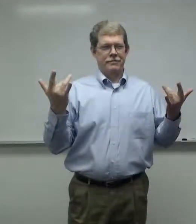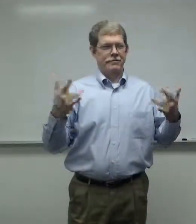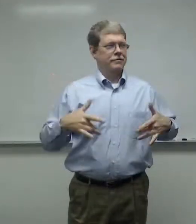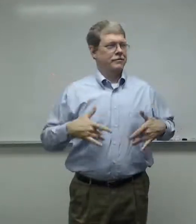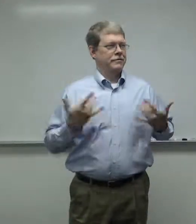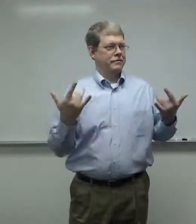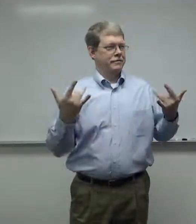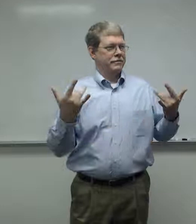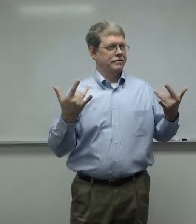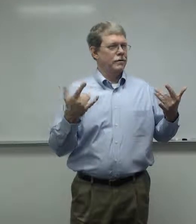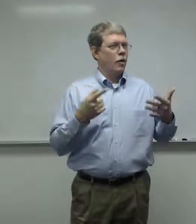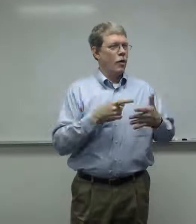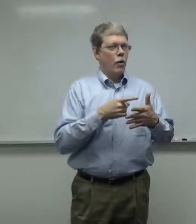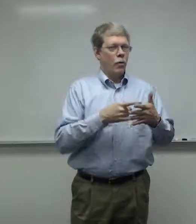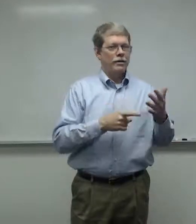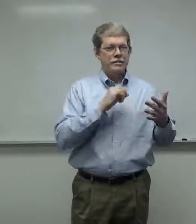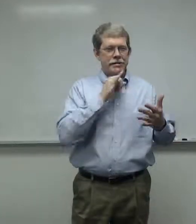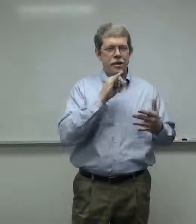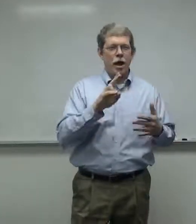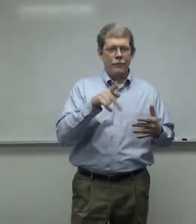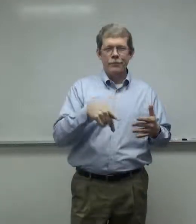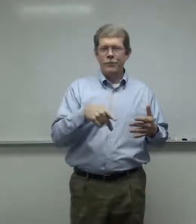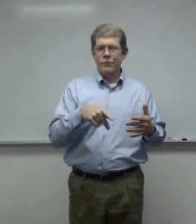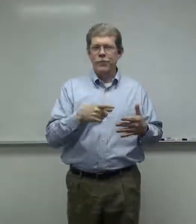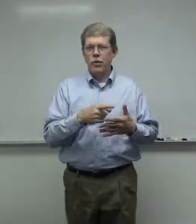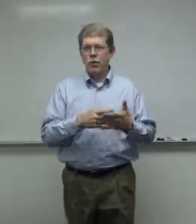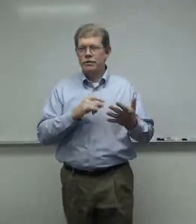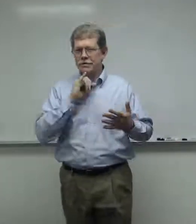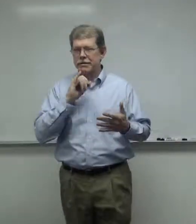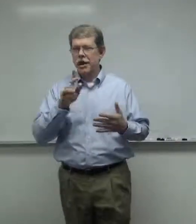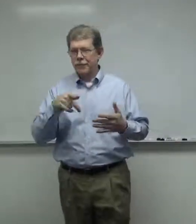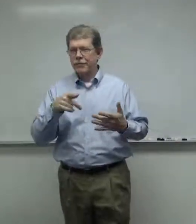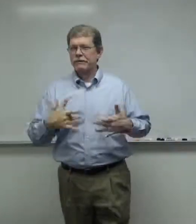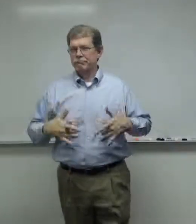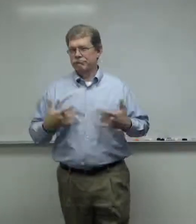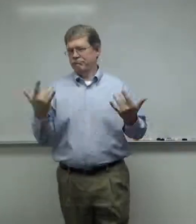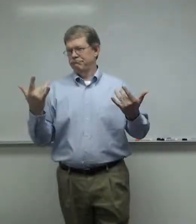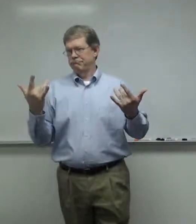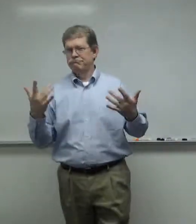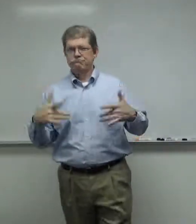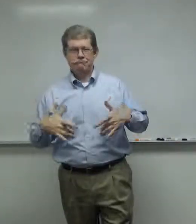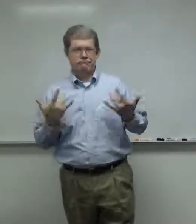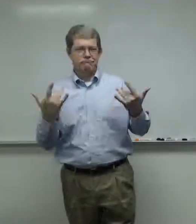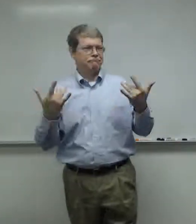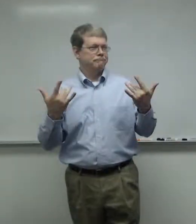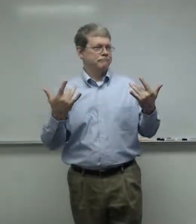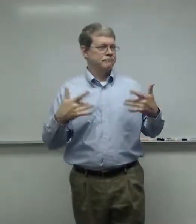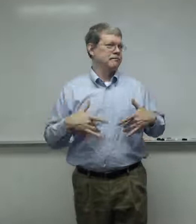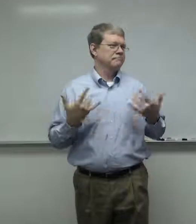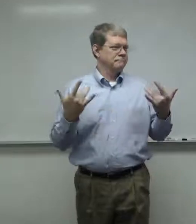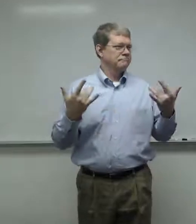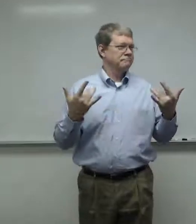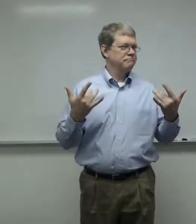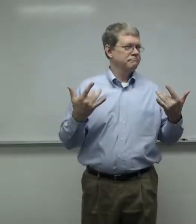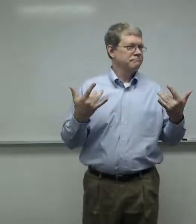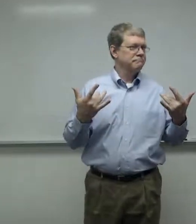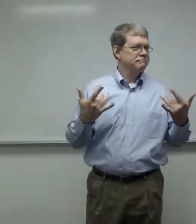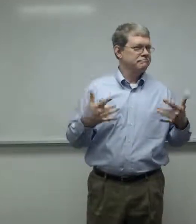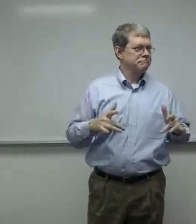that sign is what's up. It's a way of greeting people, okay? You say, what's up? What's up?